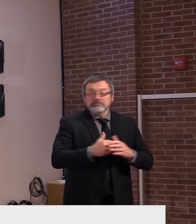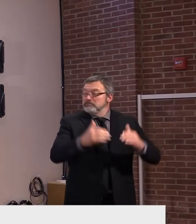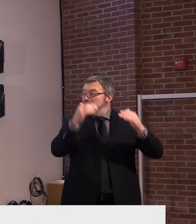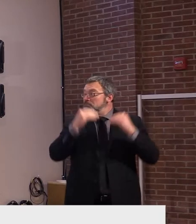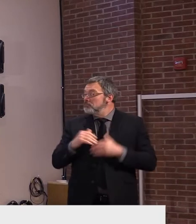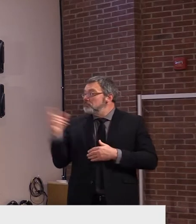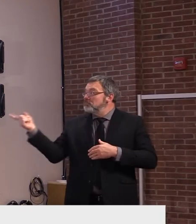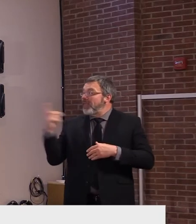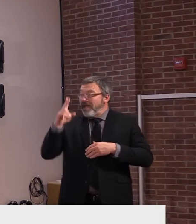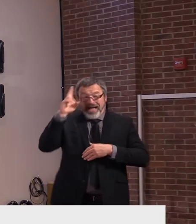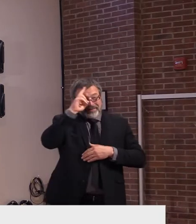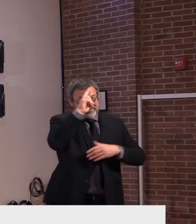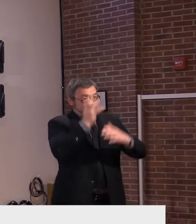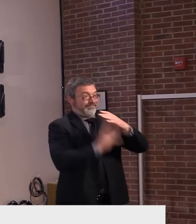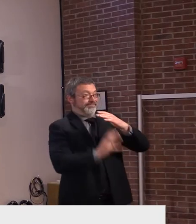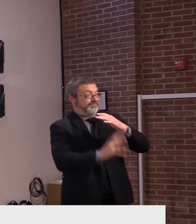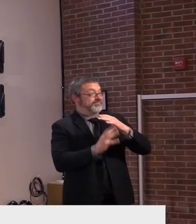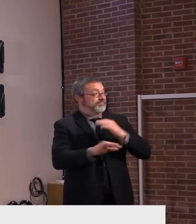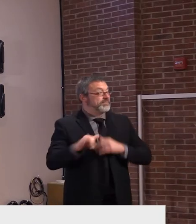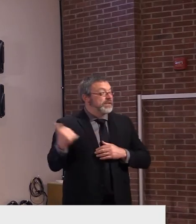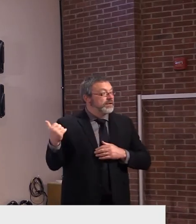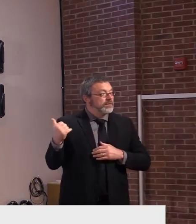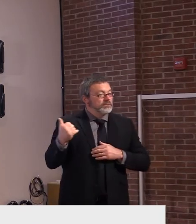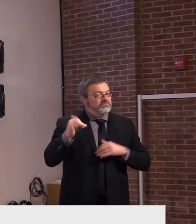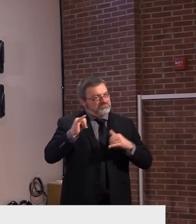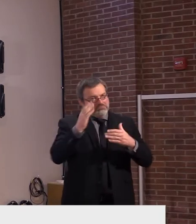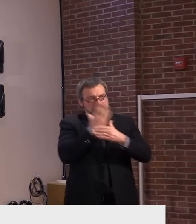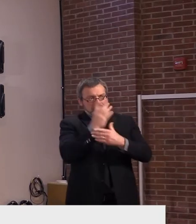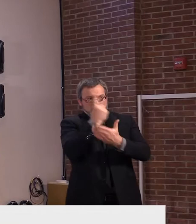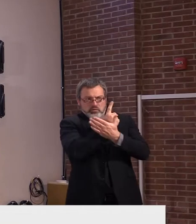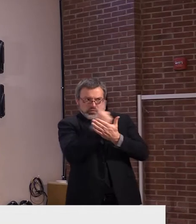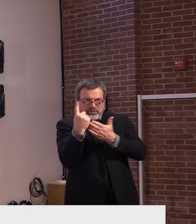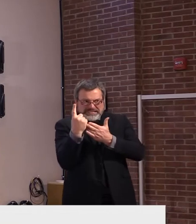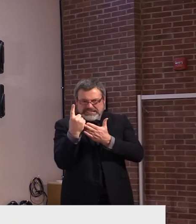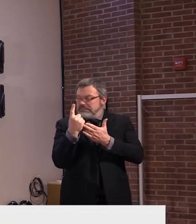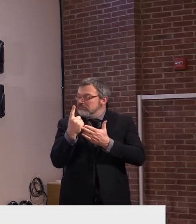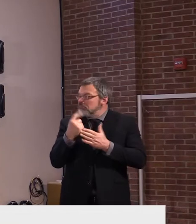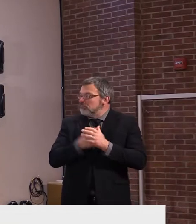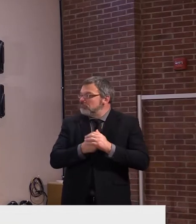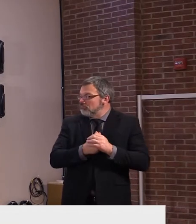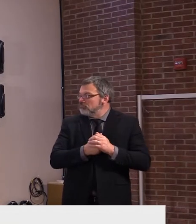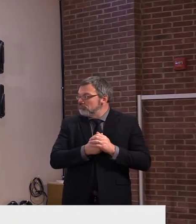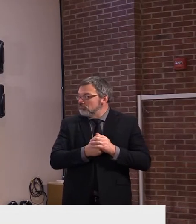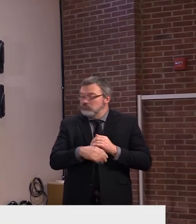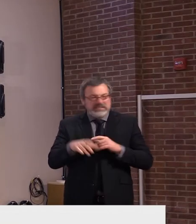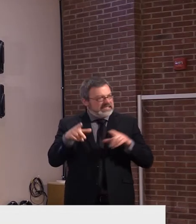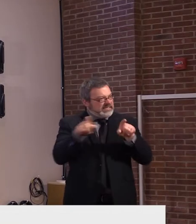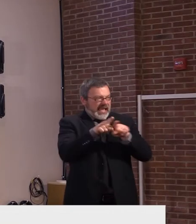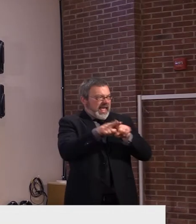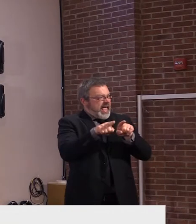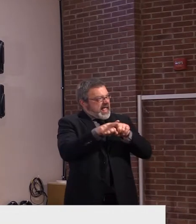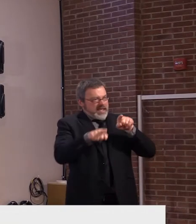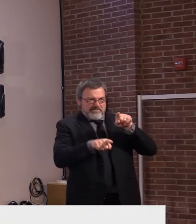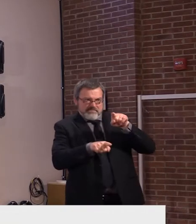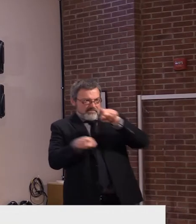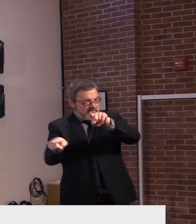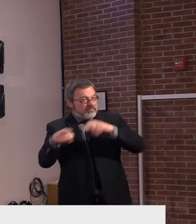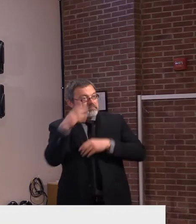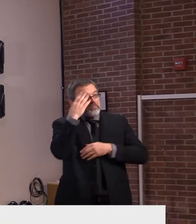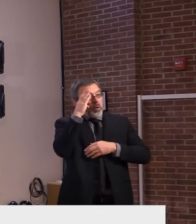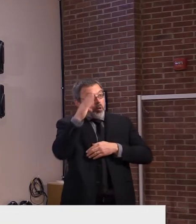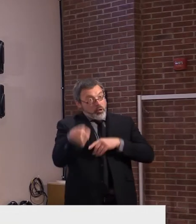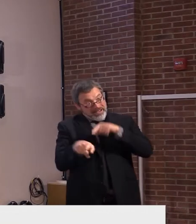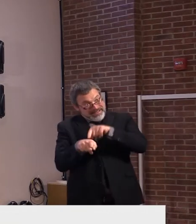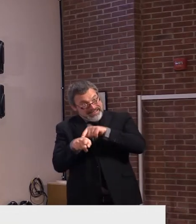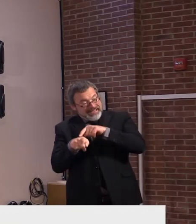average. So you can see that hospital admissions have started to drop, both for the fully vaccinated rate, but also for the unvaccinated rate as well.